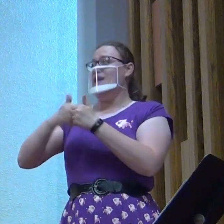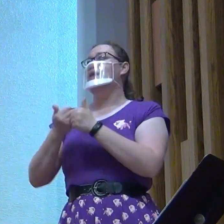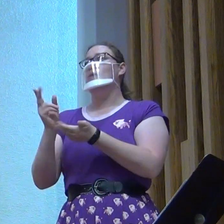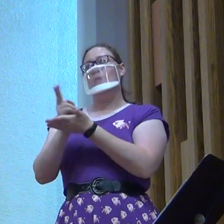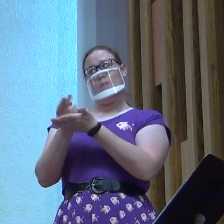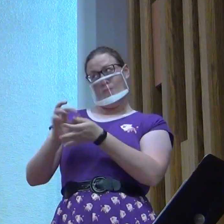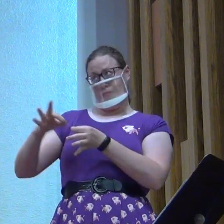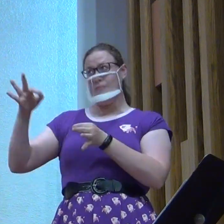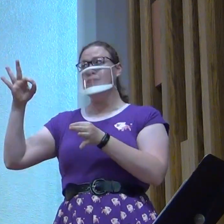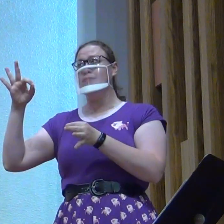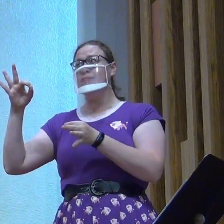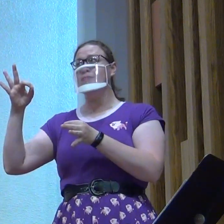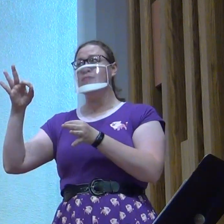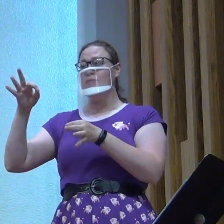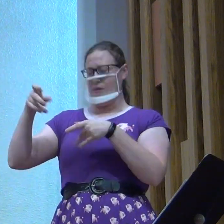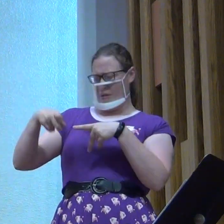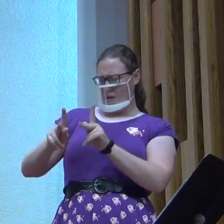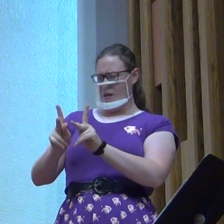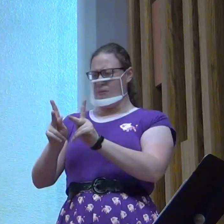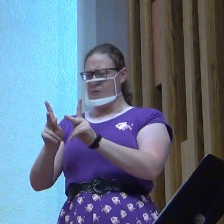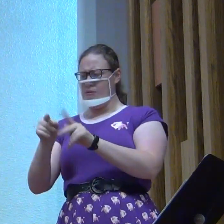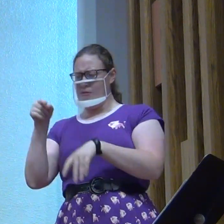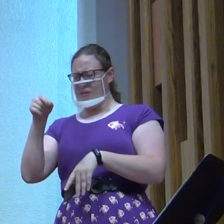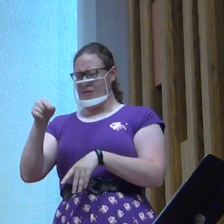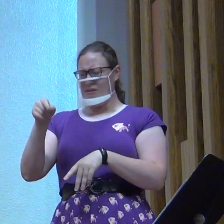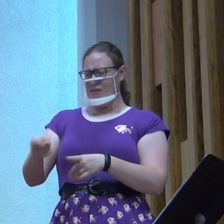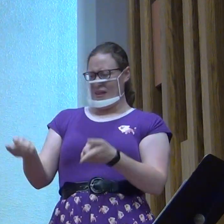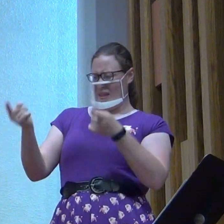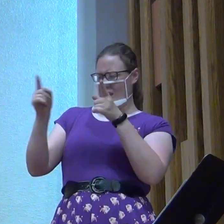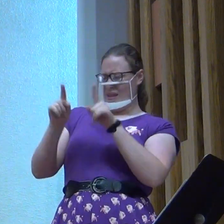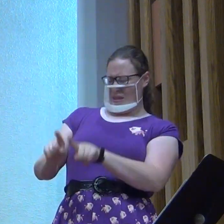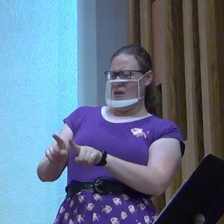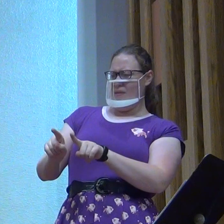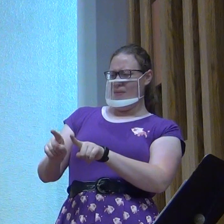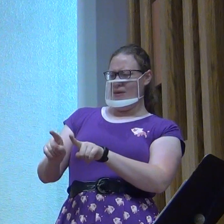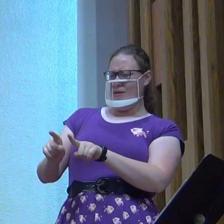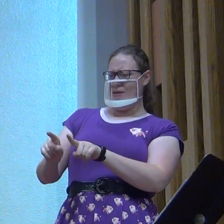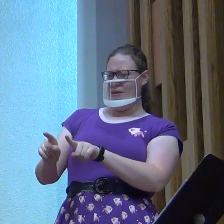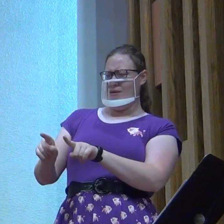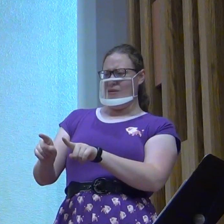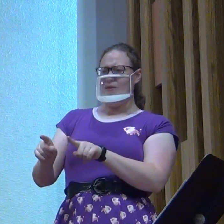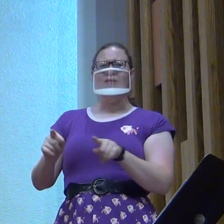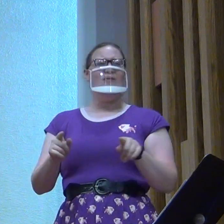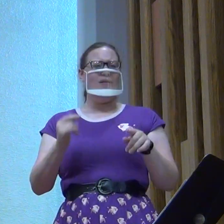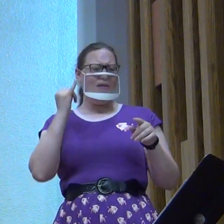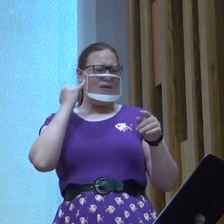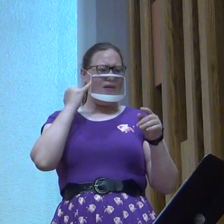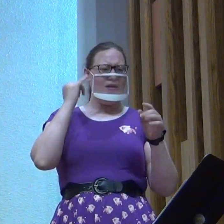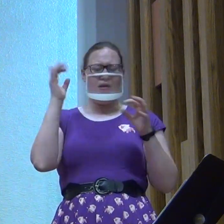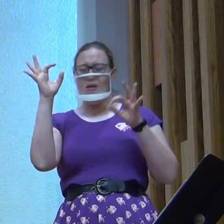And often those opportunities come at a time when we are distracted,